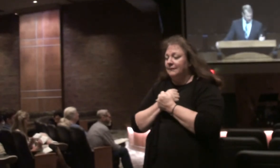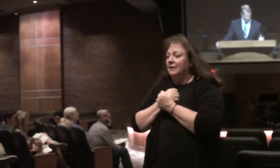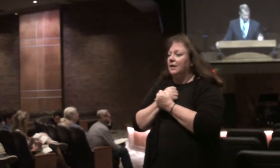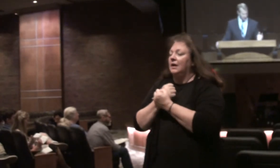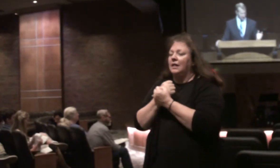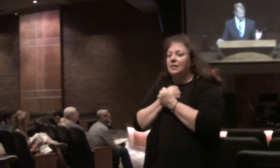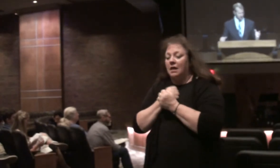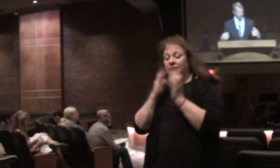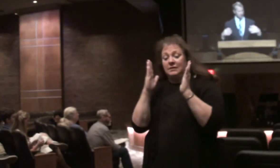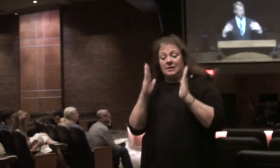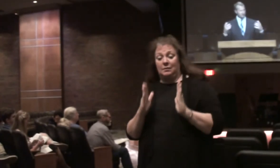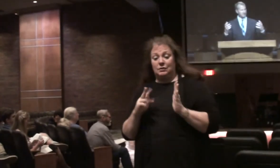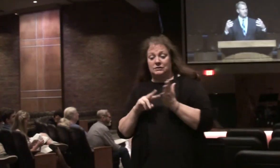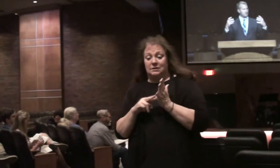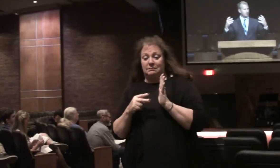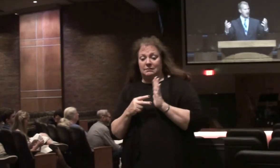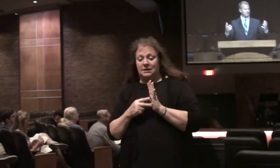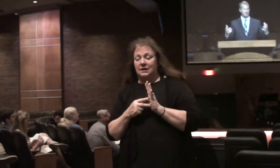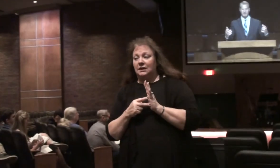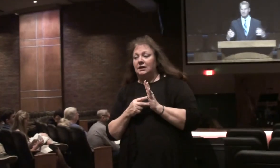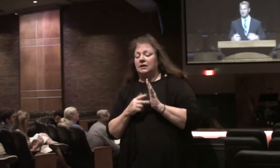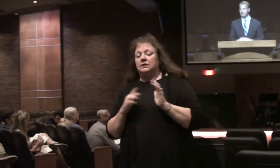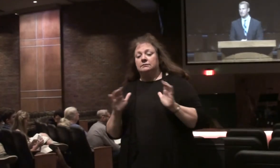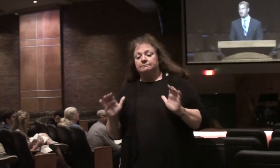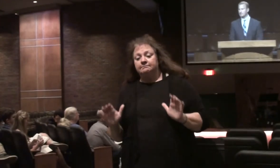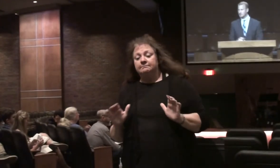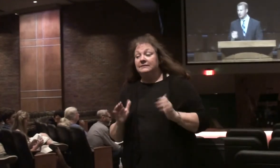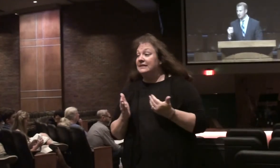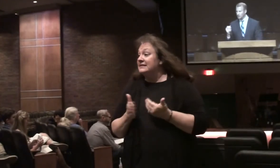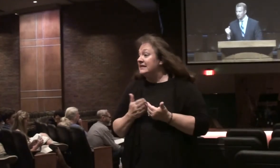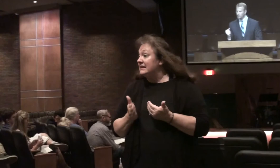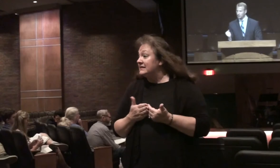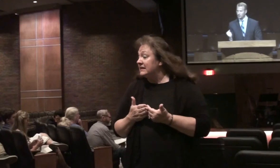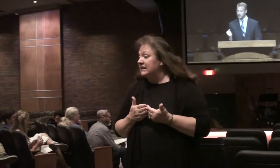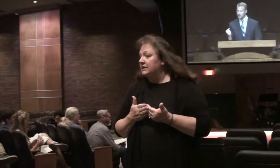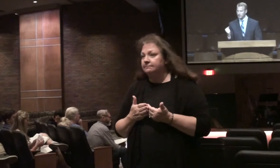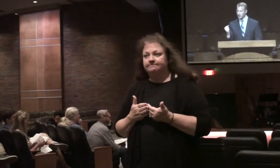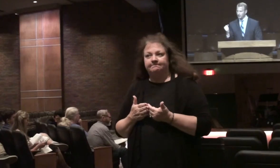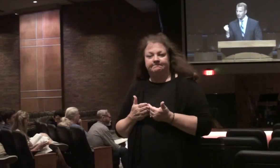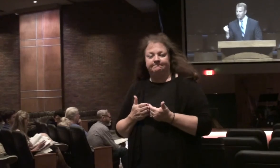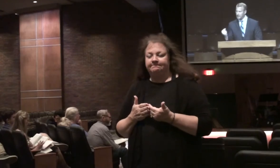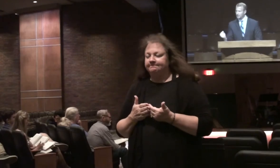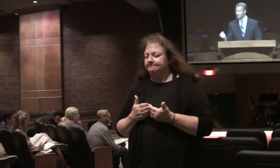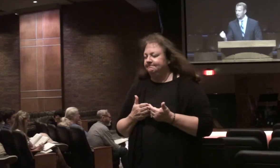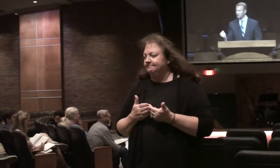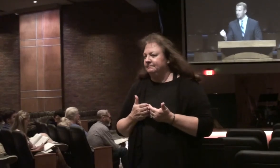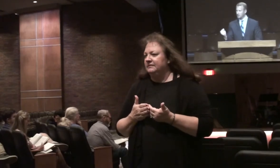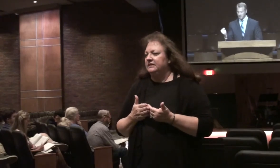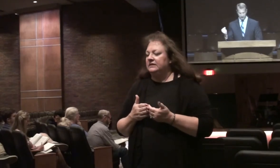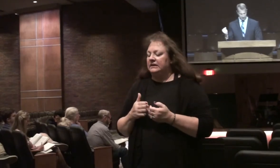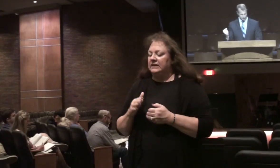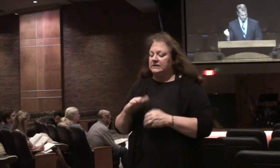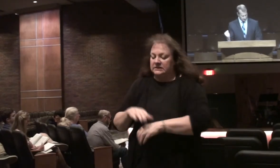Loving someone doesn't mean loving them and practicing love is going to be easy. It's going to be hard work. A labor.